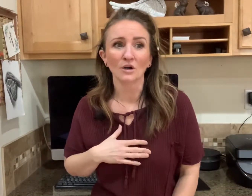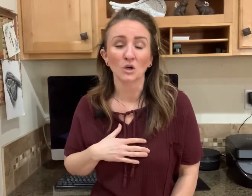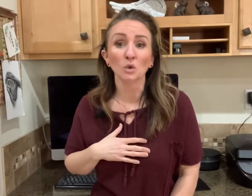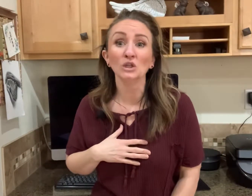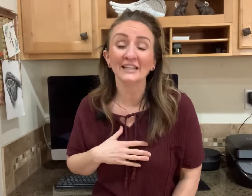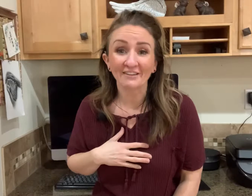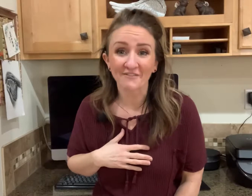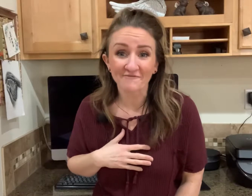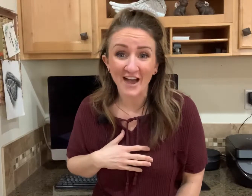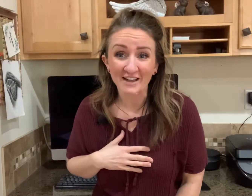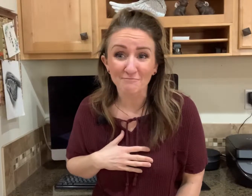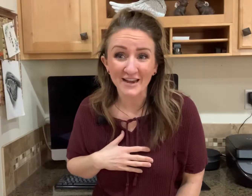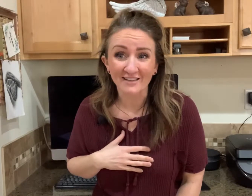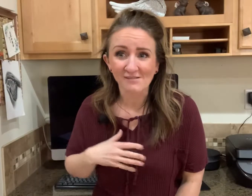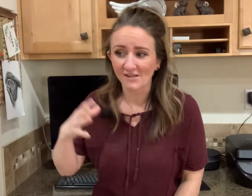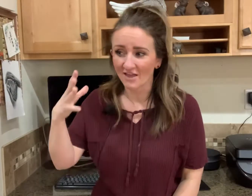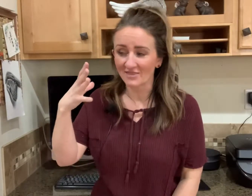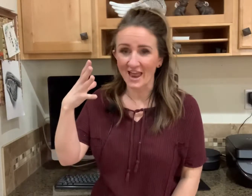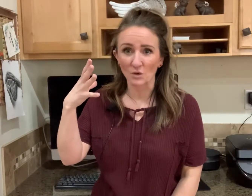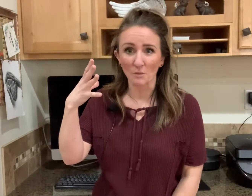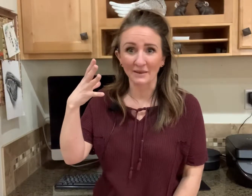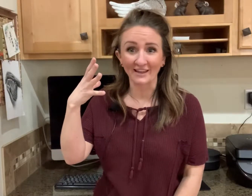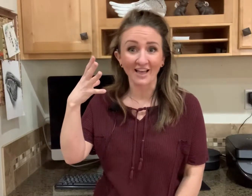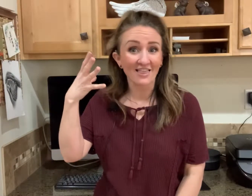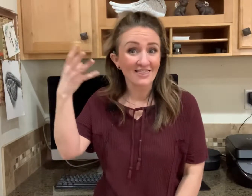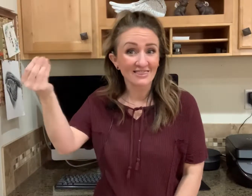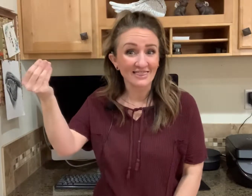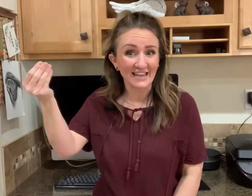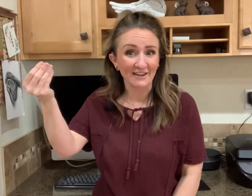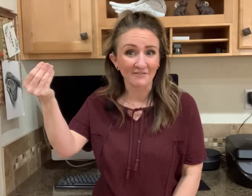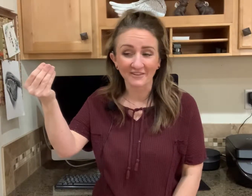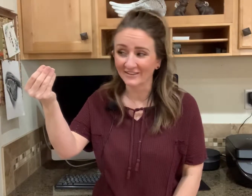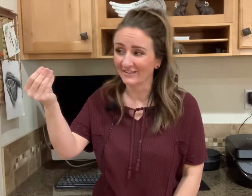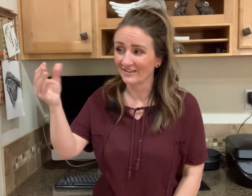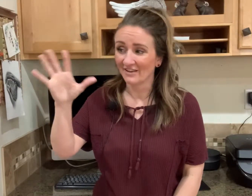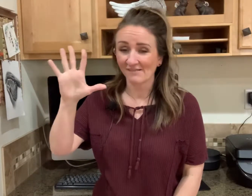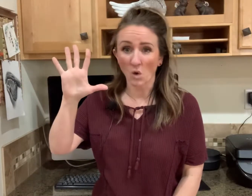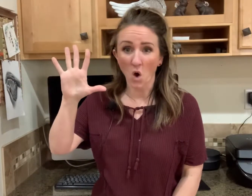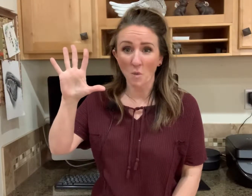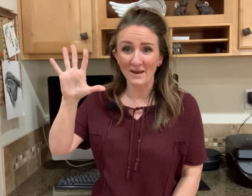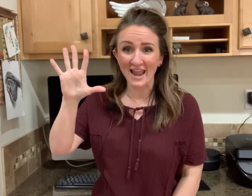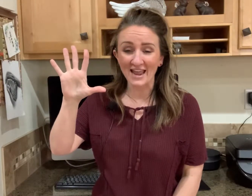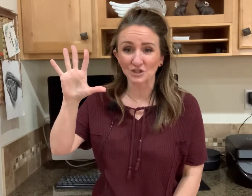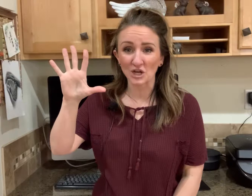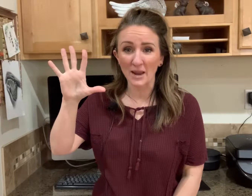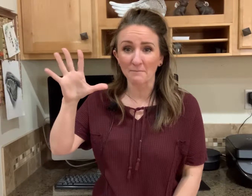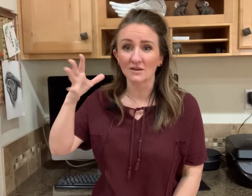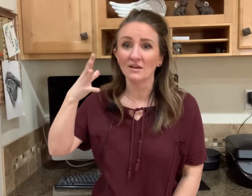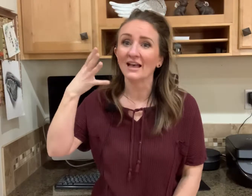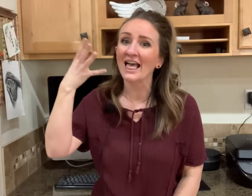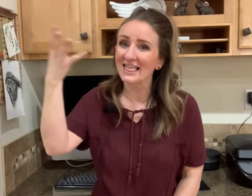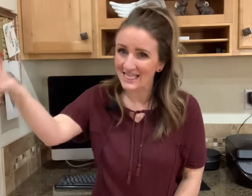we'll leave in 5 minutes, then it would be leave. So open hand shape,